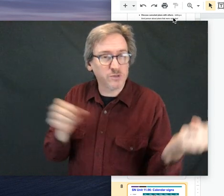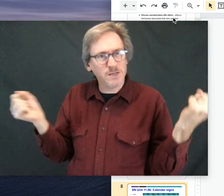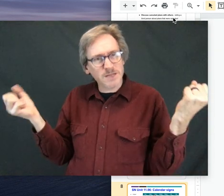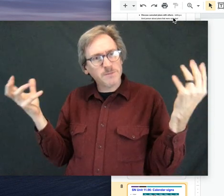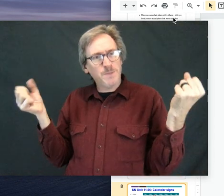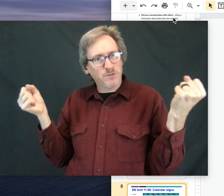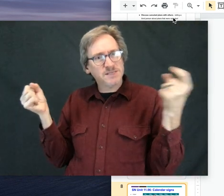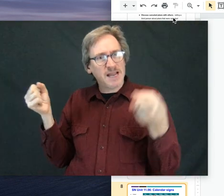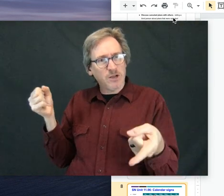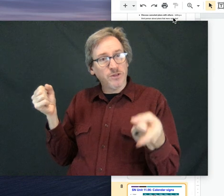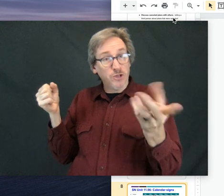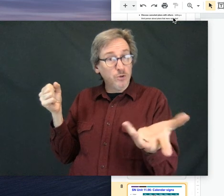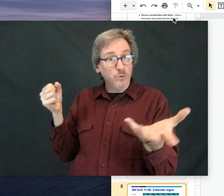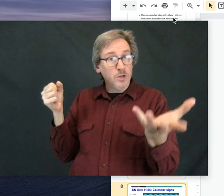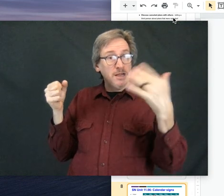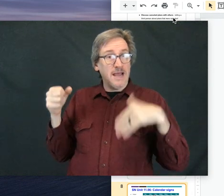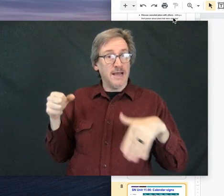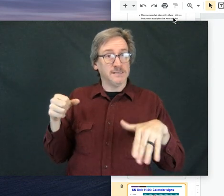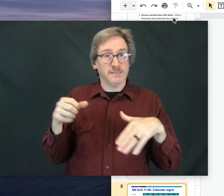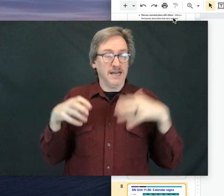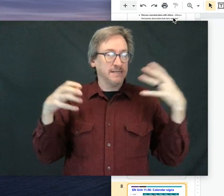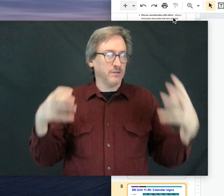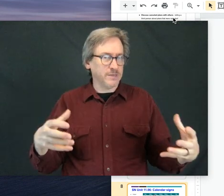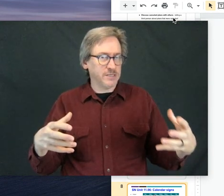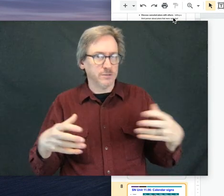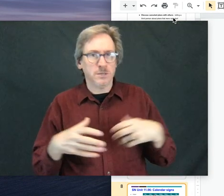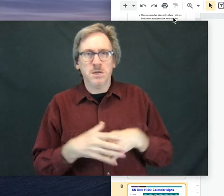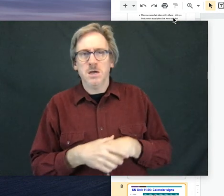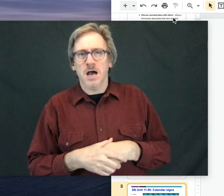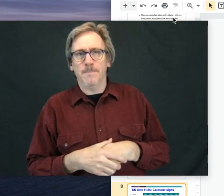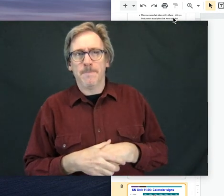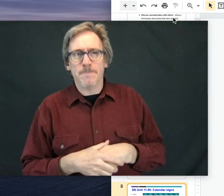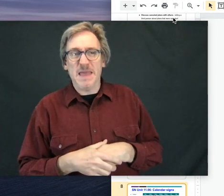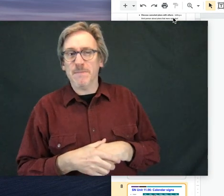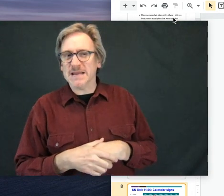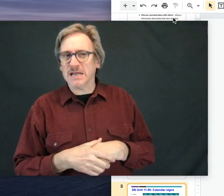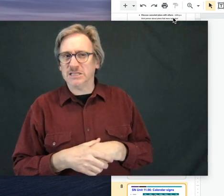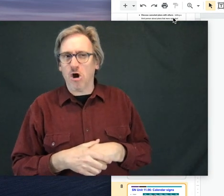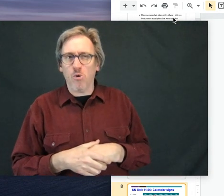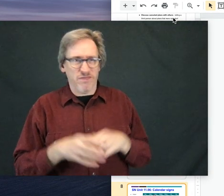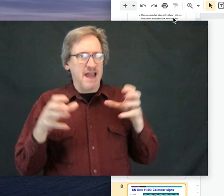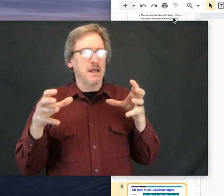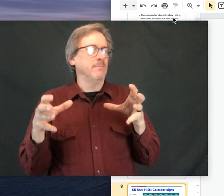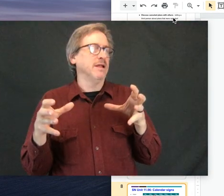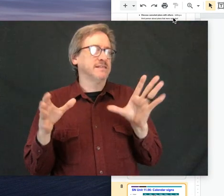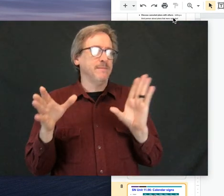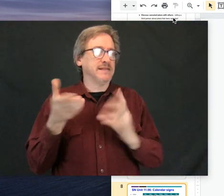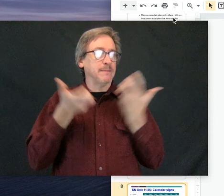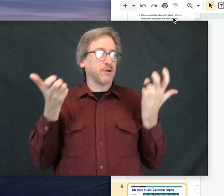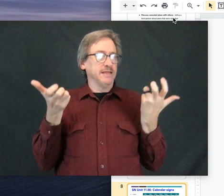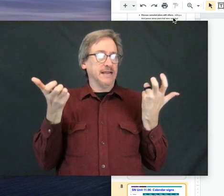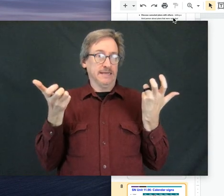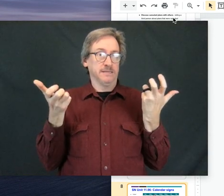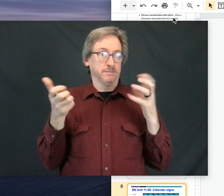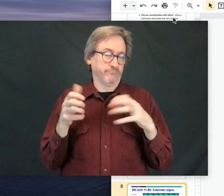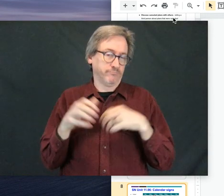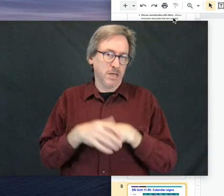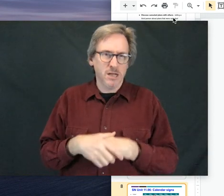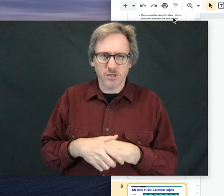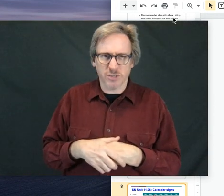is. So sometimes people signing with you as an ASL3 student, they might not go that complex. They may separate the